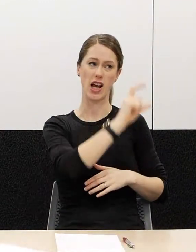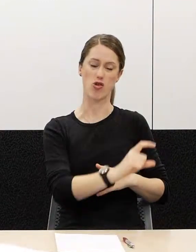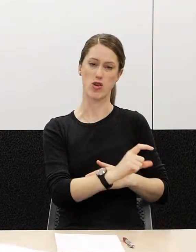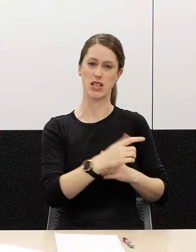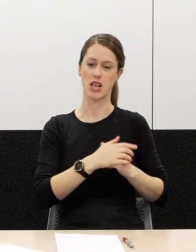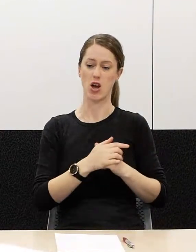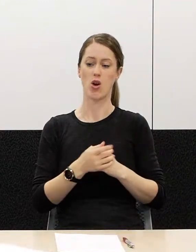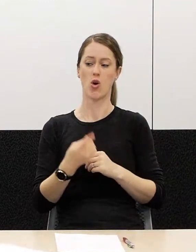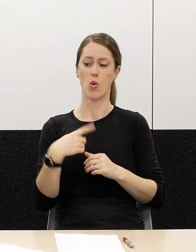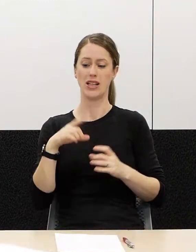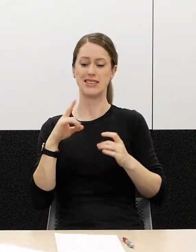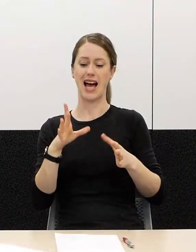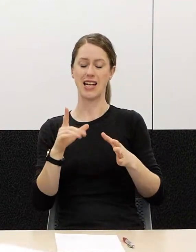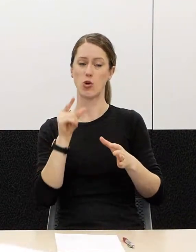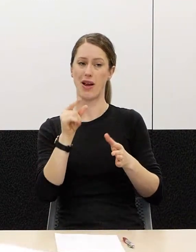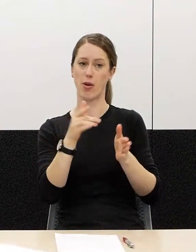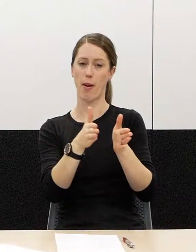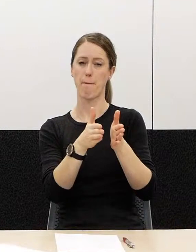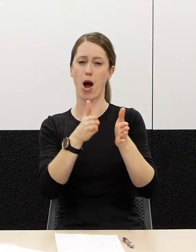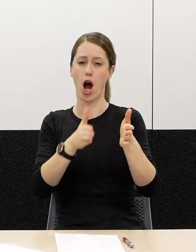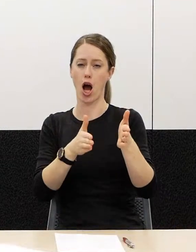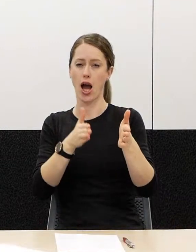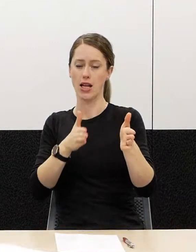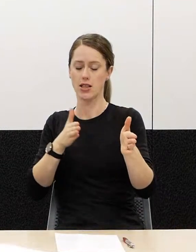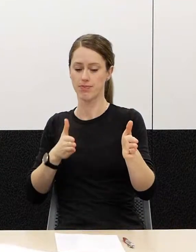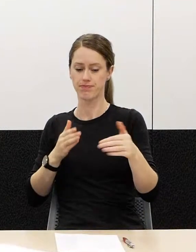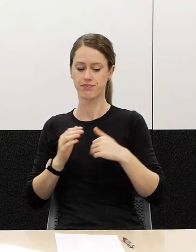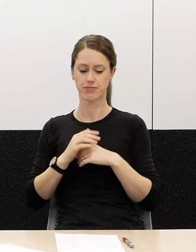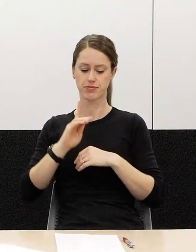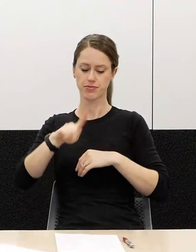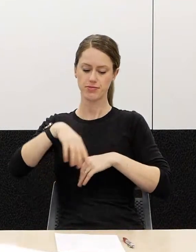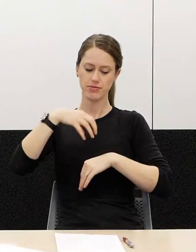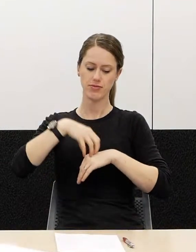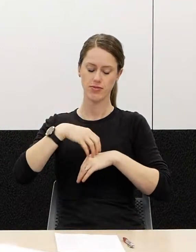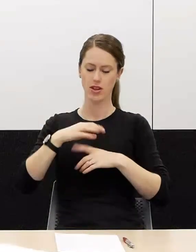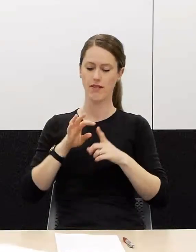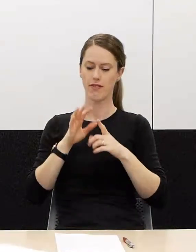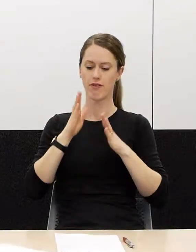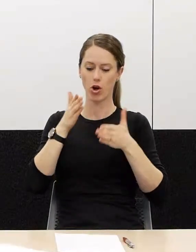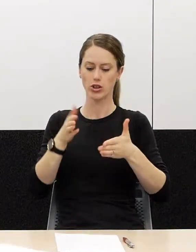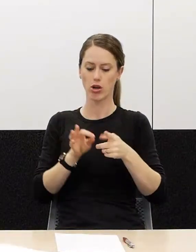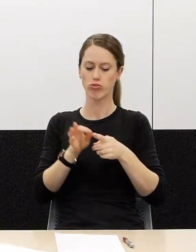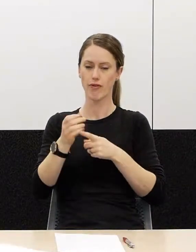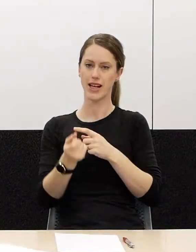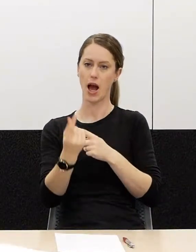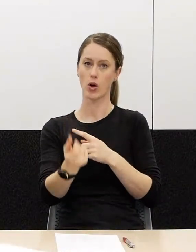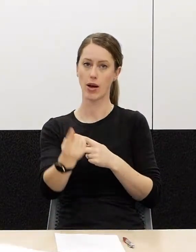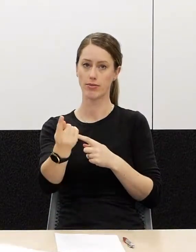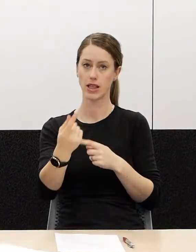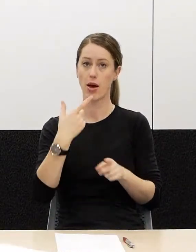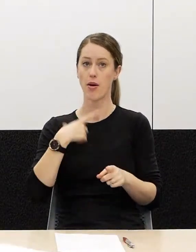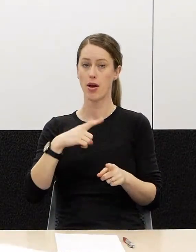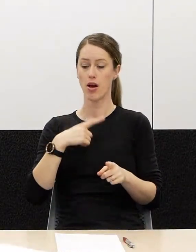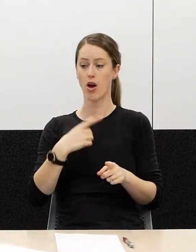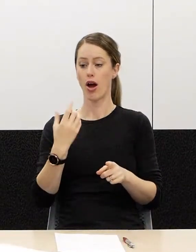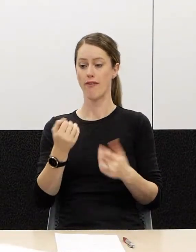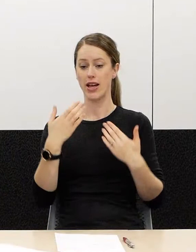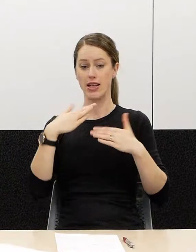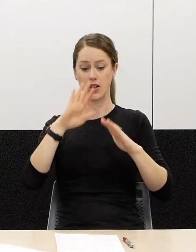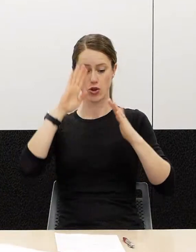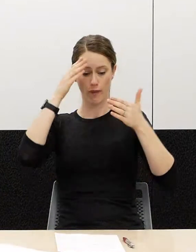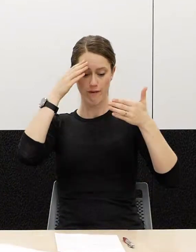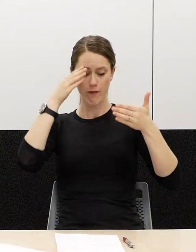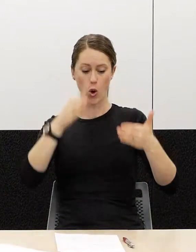So we're starting to fall behind. So the agency is focused on improving outcomes. And because we've got a national